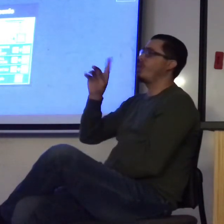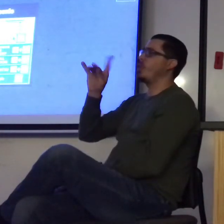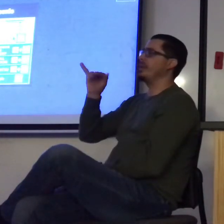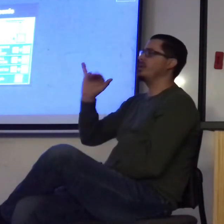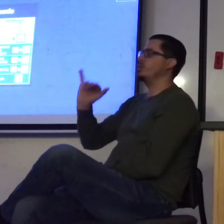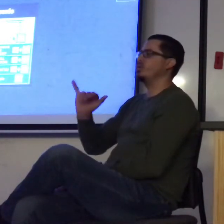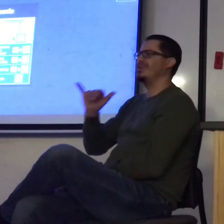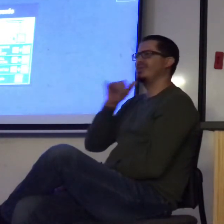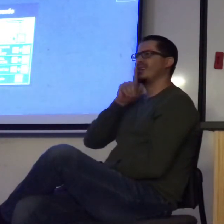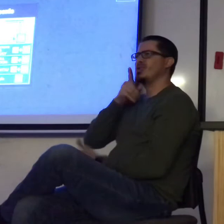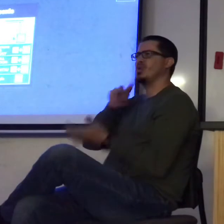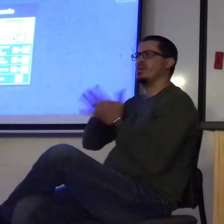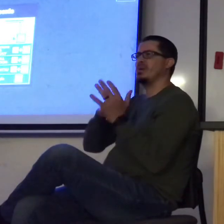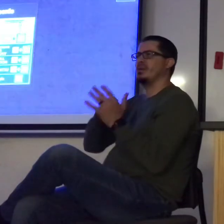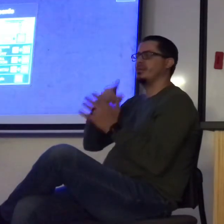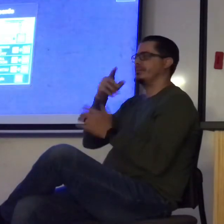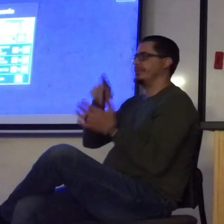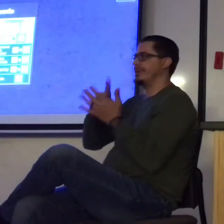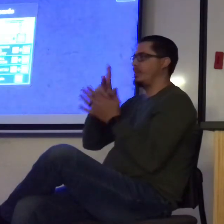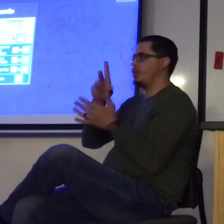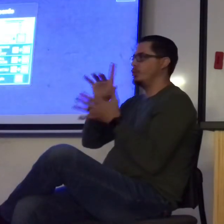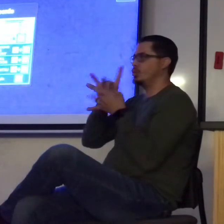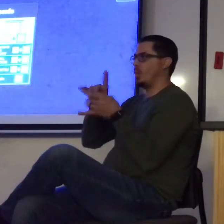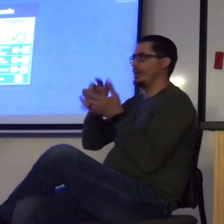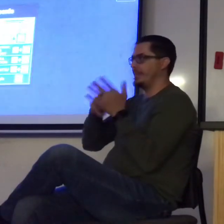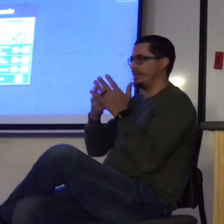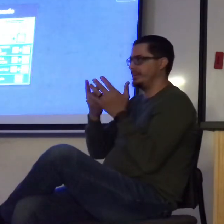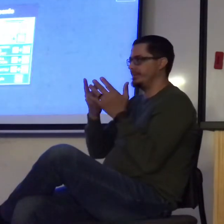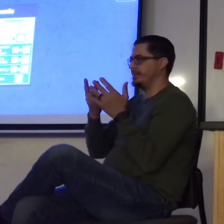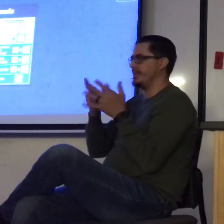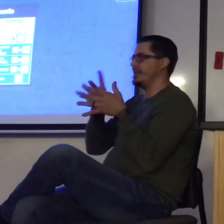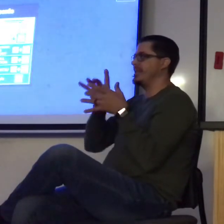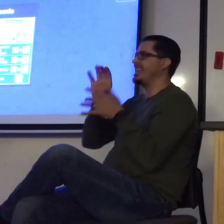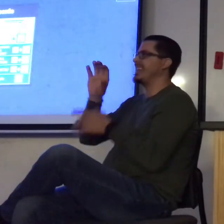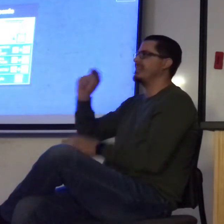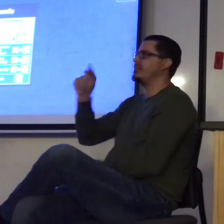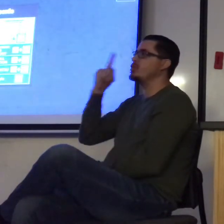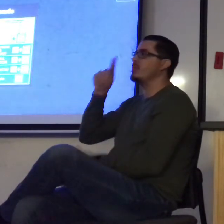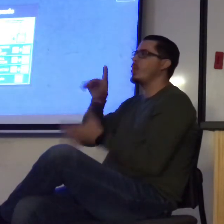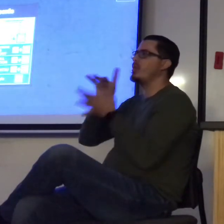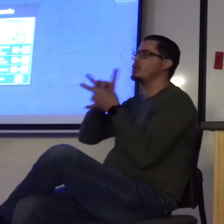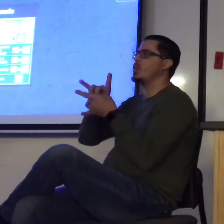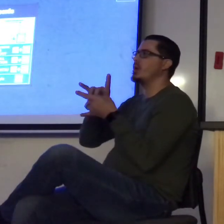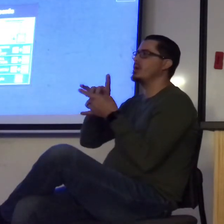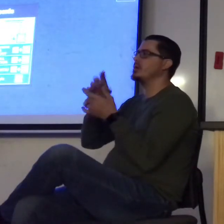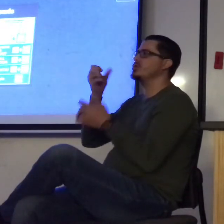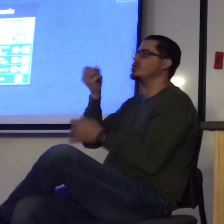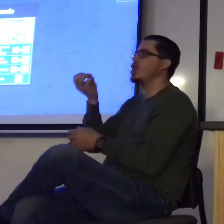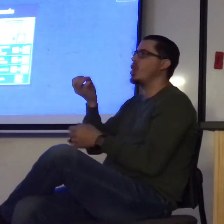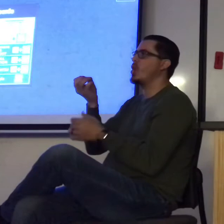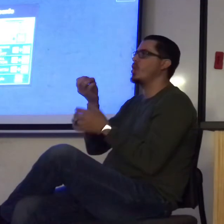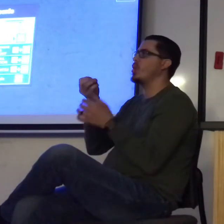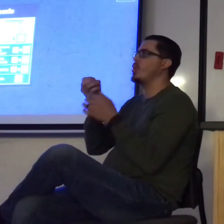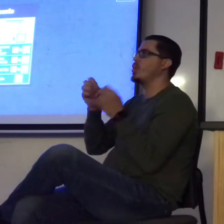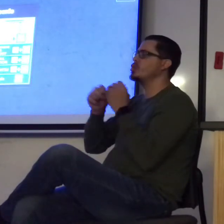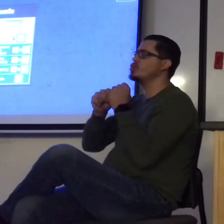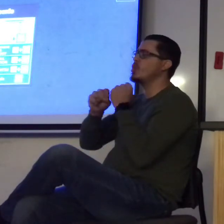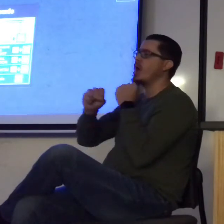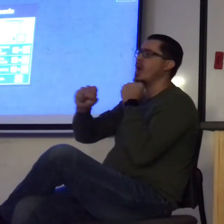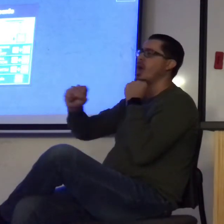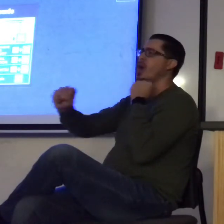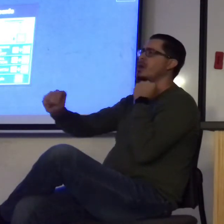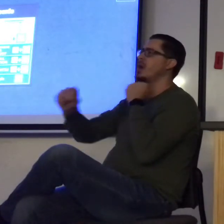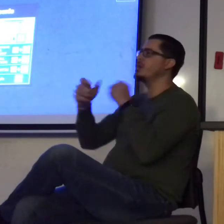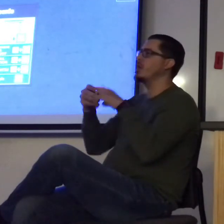because it just means, to me, a double jointed is the connective tissue for the joint is so stretched out, you